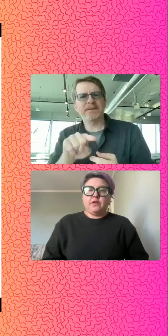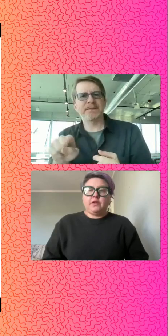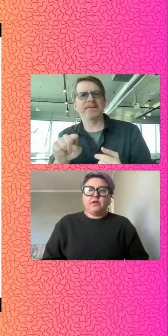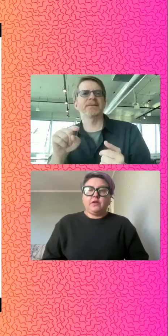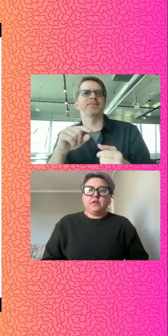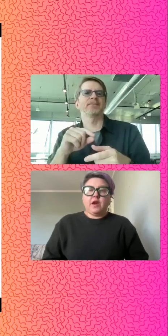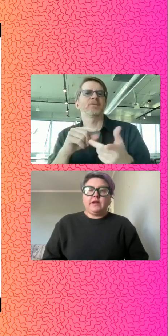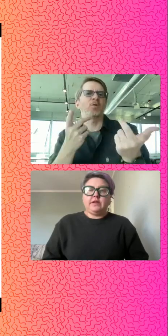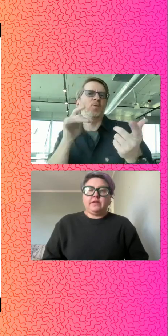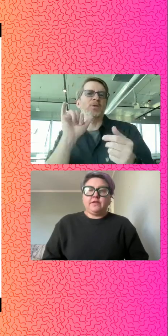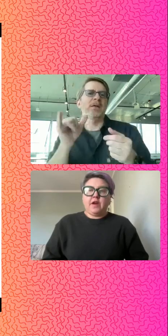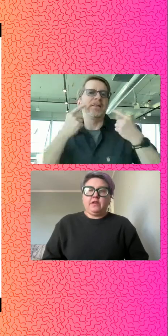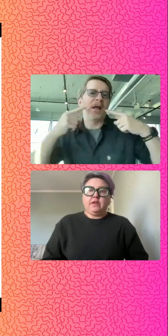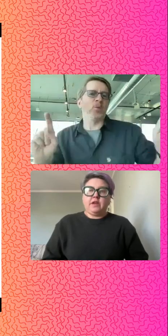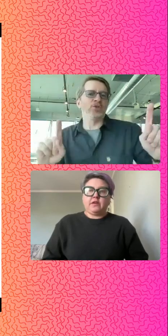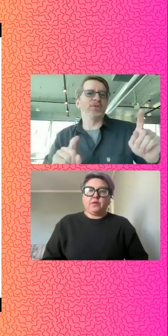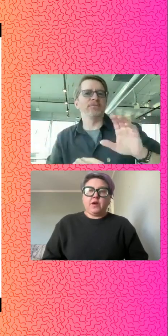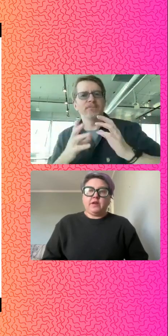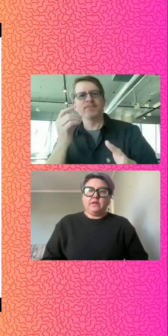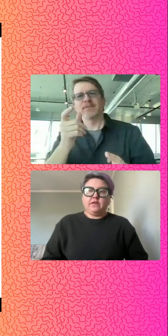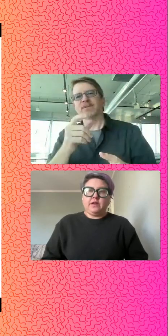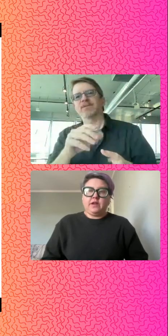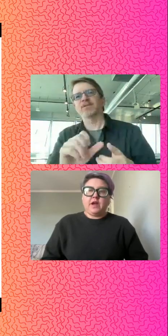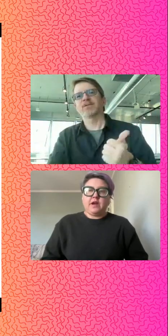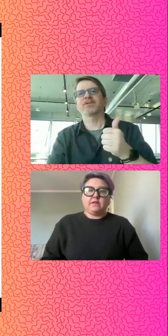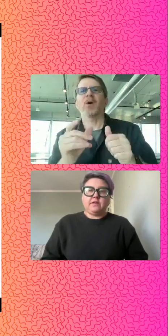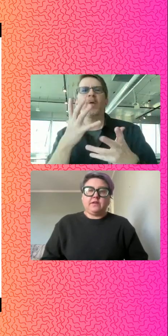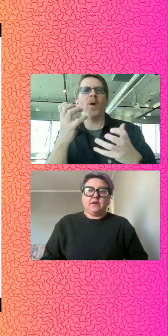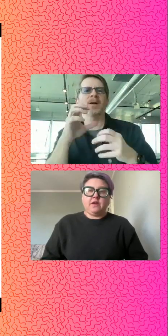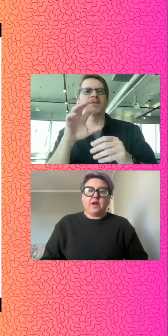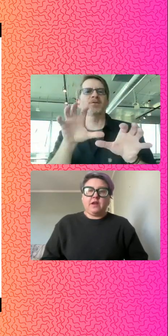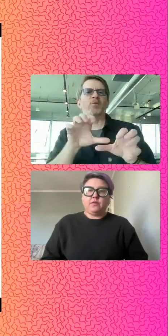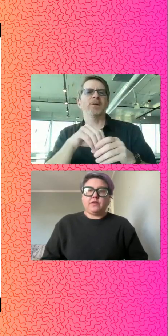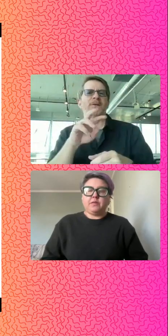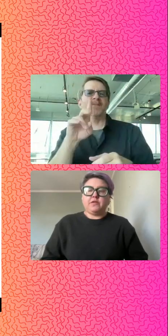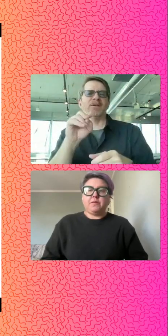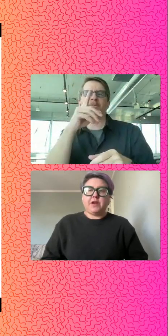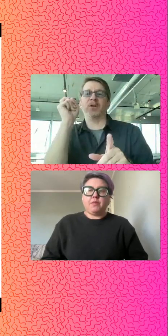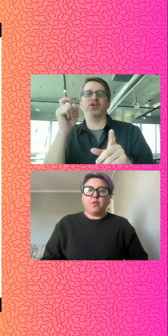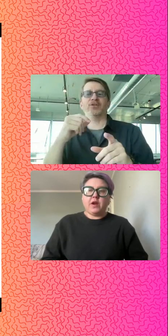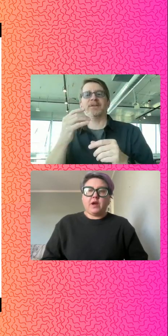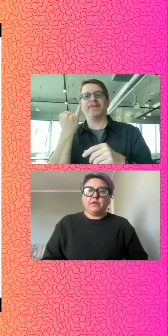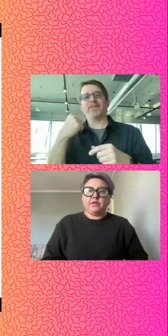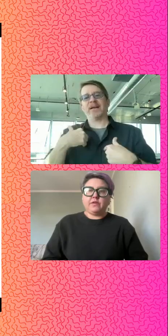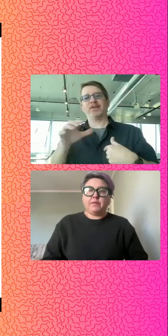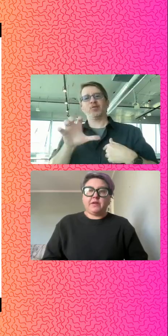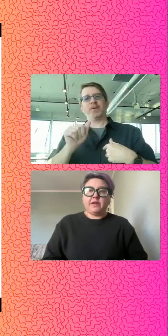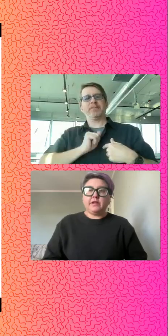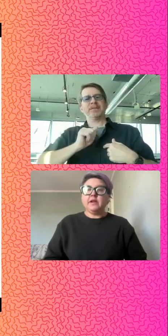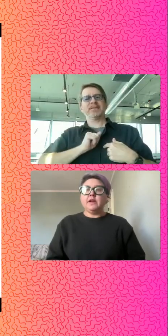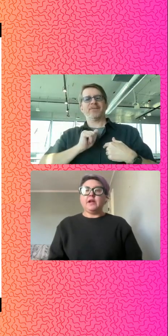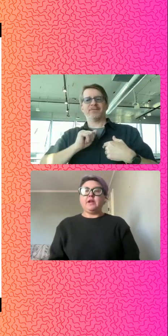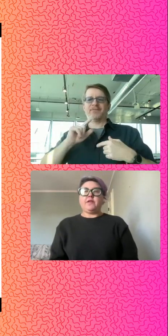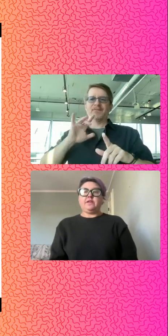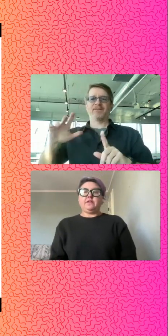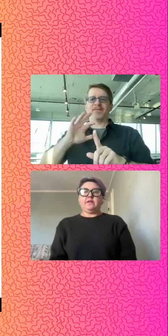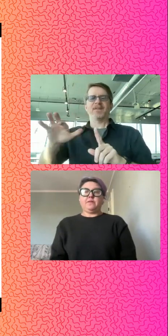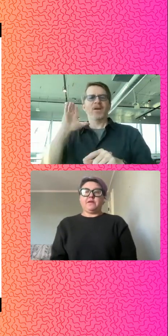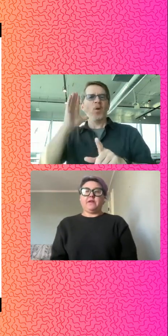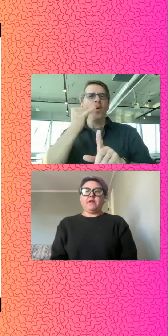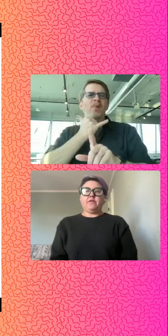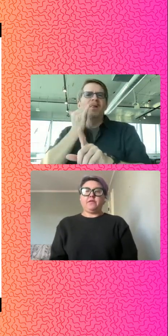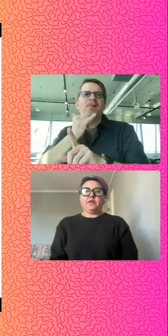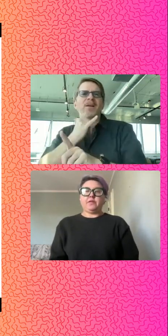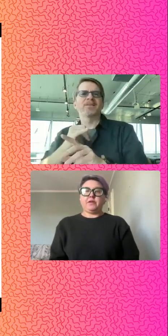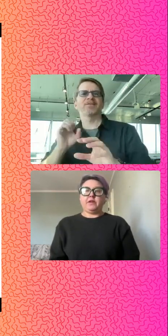So it's identifying the X, Y, and Z axis here and was able to pick up what I was spelling. If I did